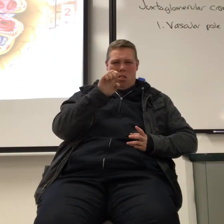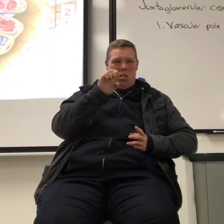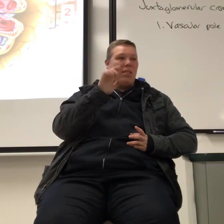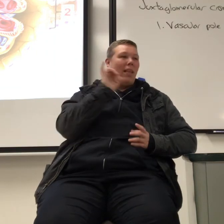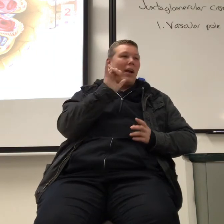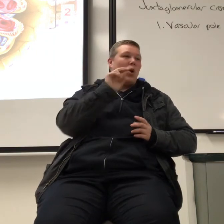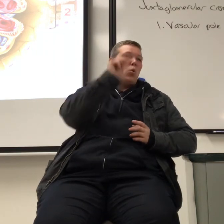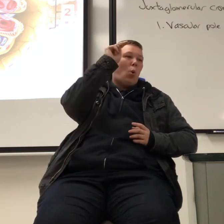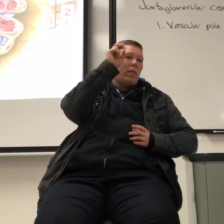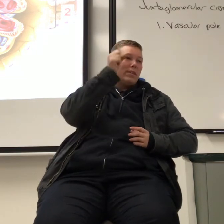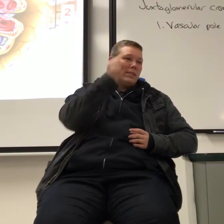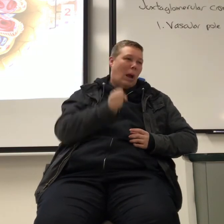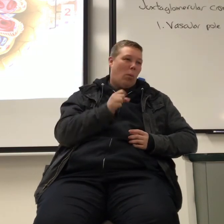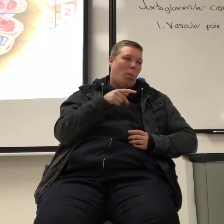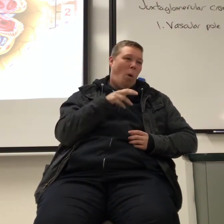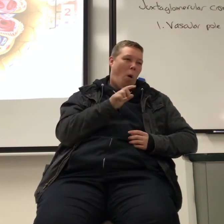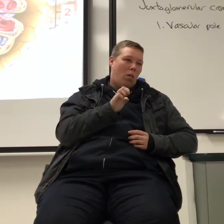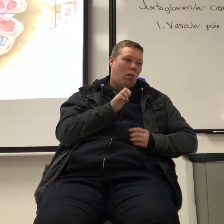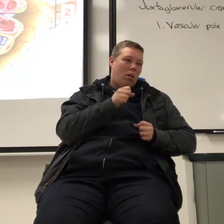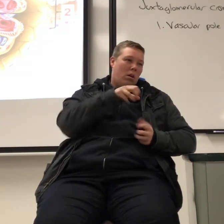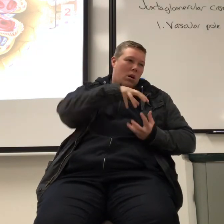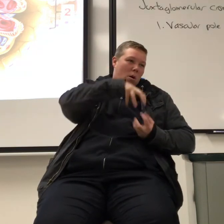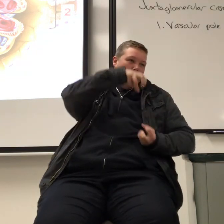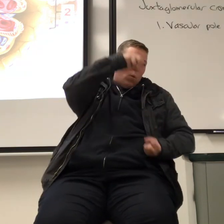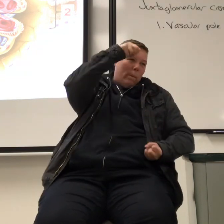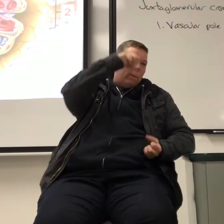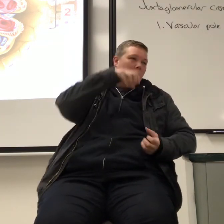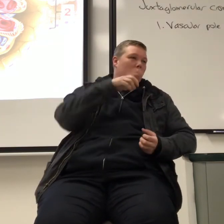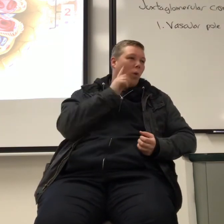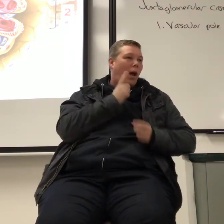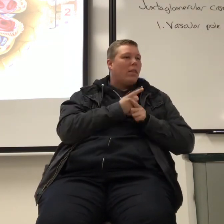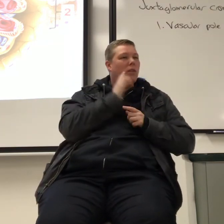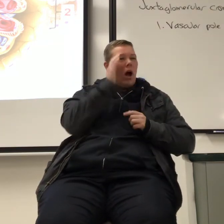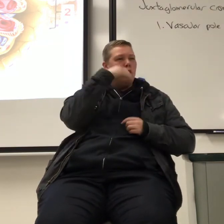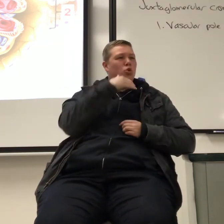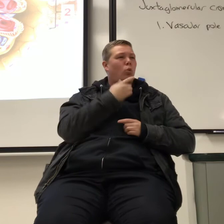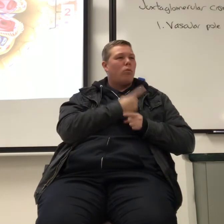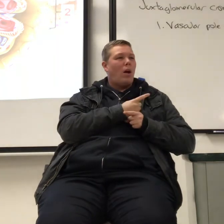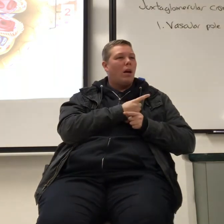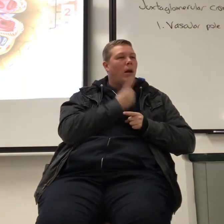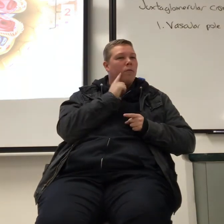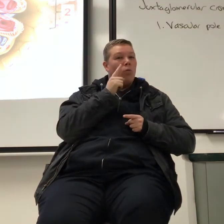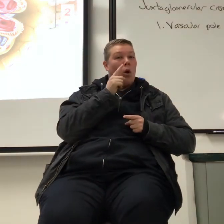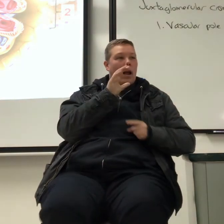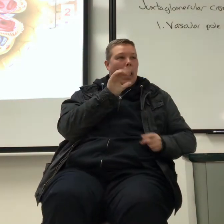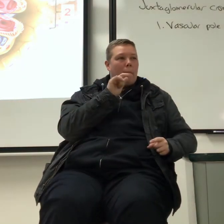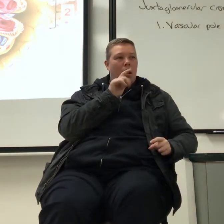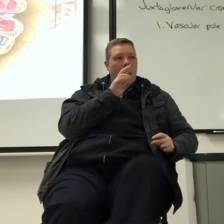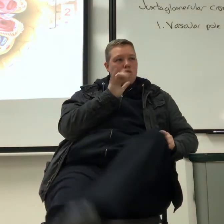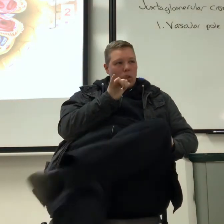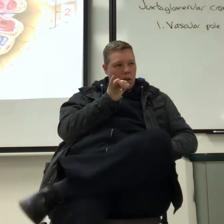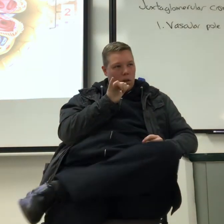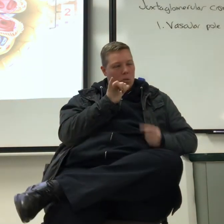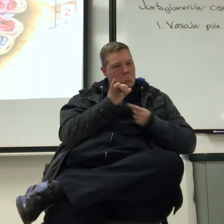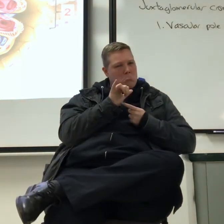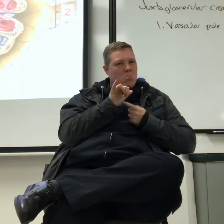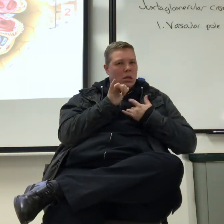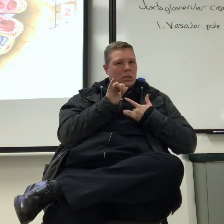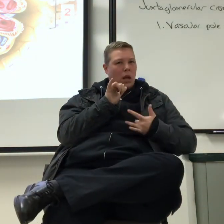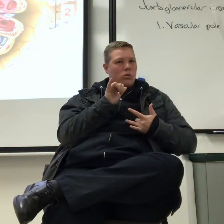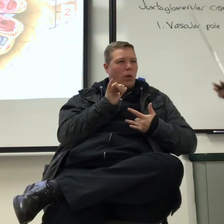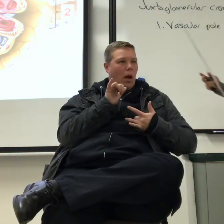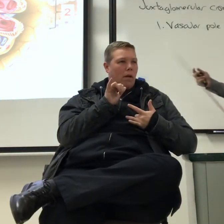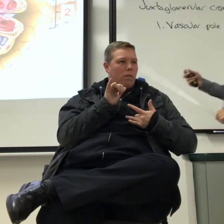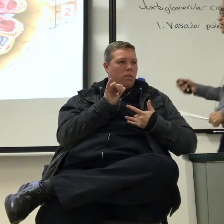right? Opposite ends, right? And it's unusual, right? Because usually for a capillary, the